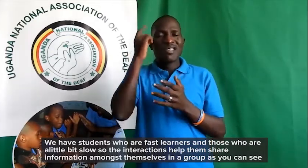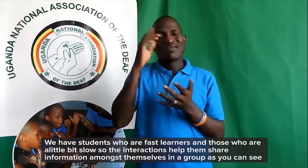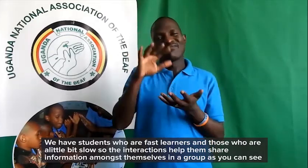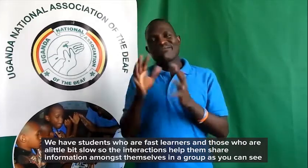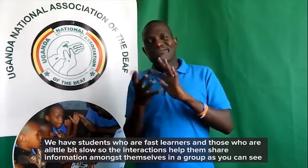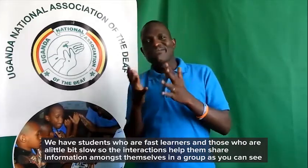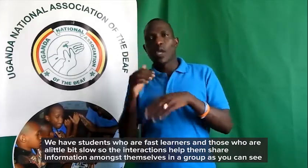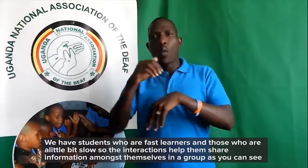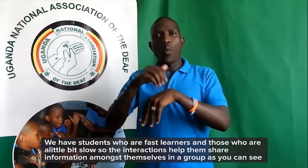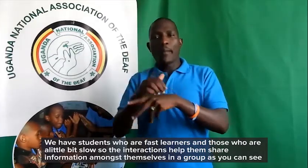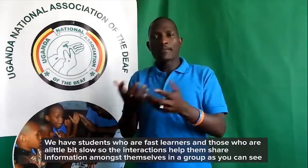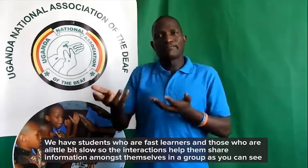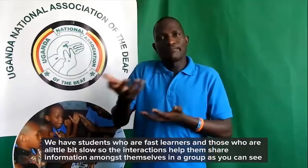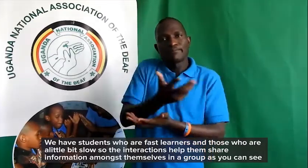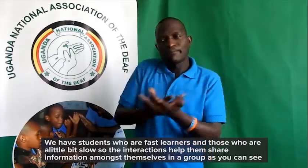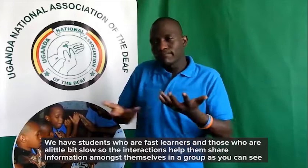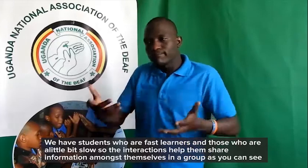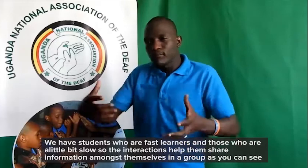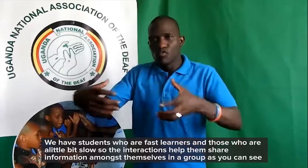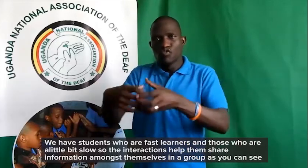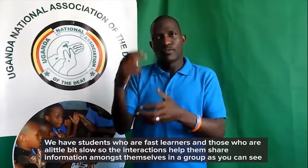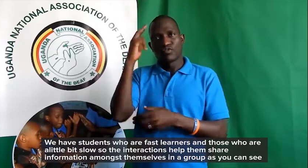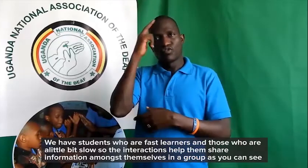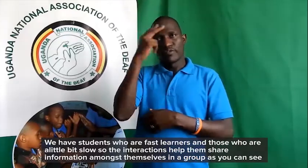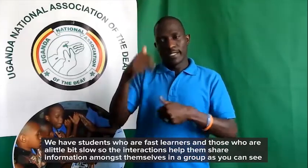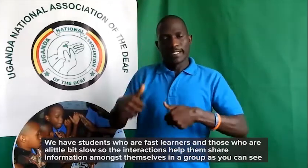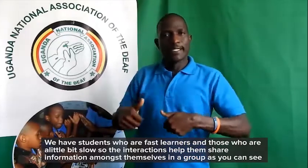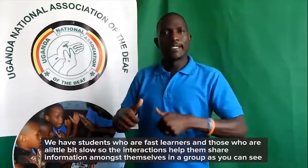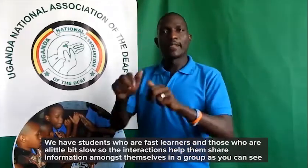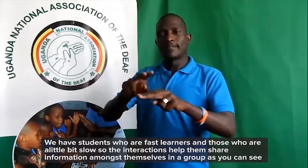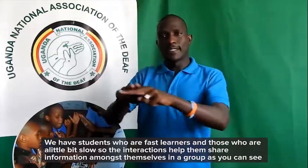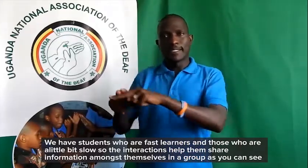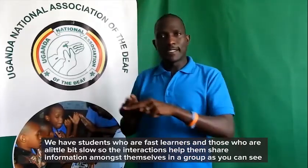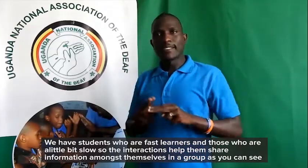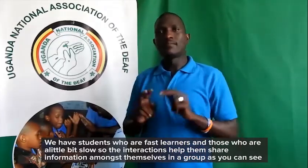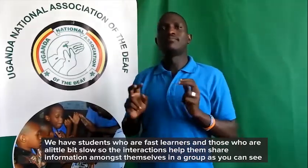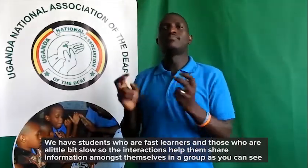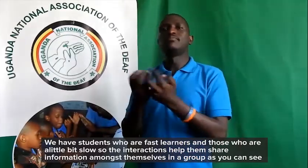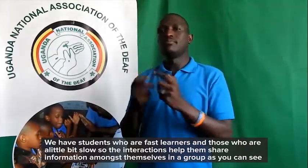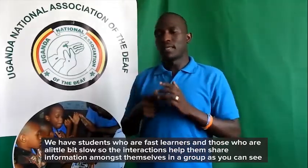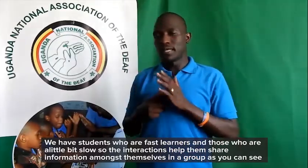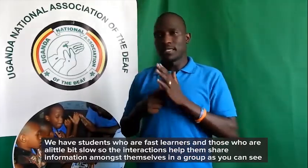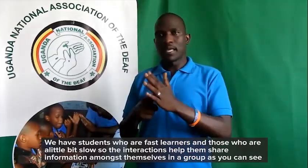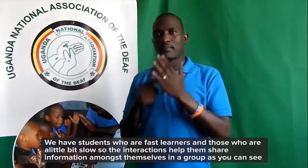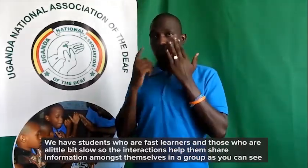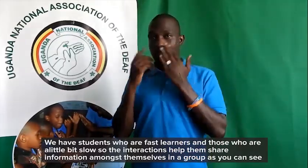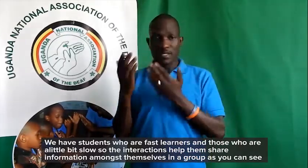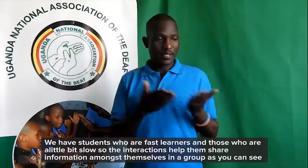bit slow. So the interactions help them share information amongst themselves in a group, as you can see.